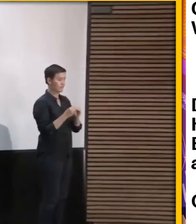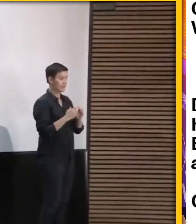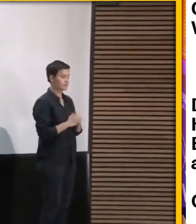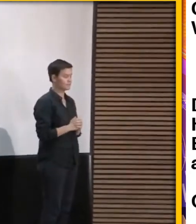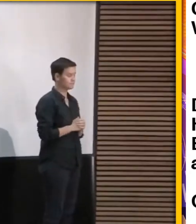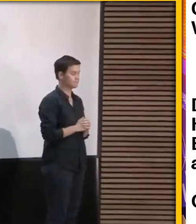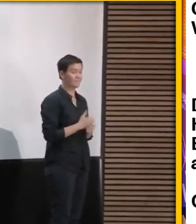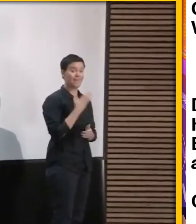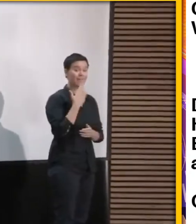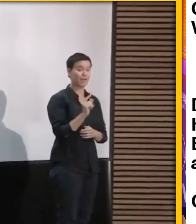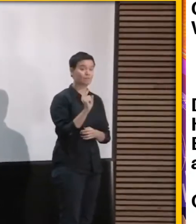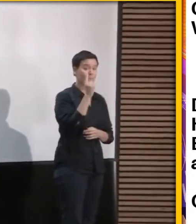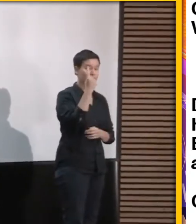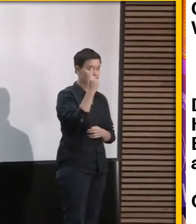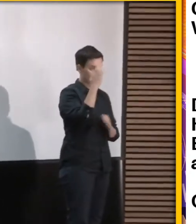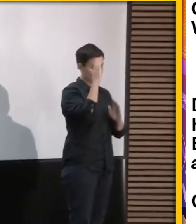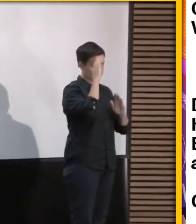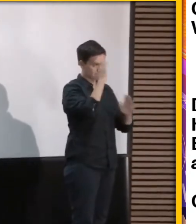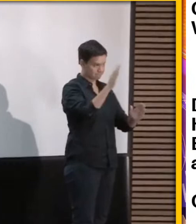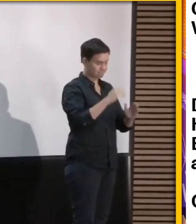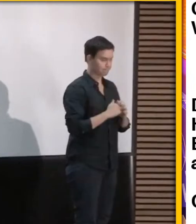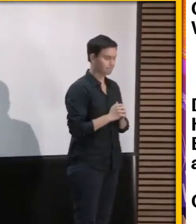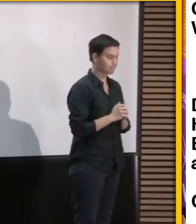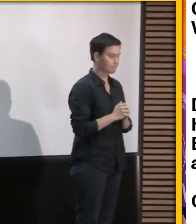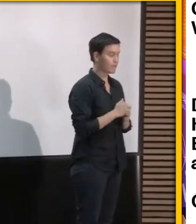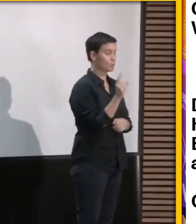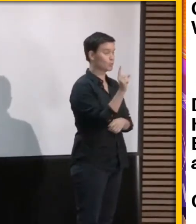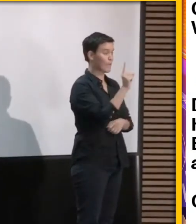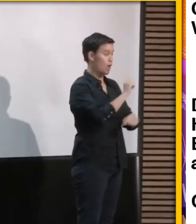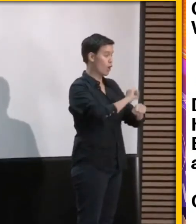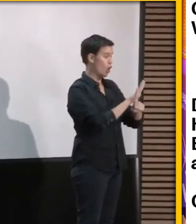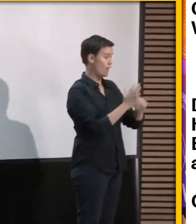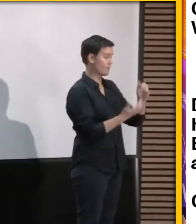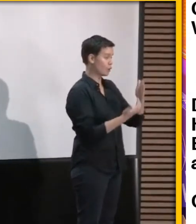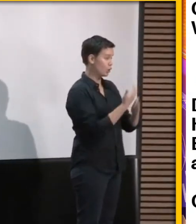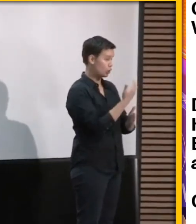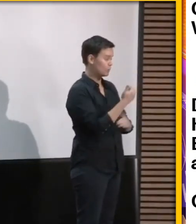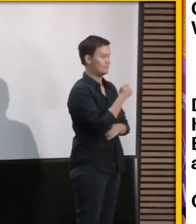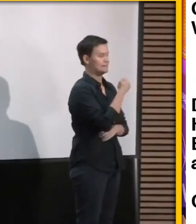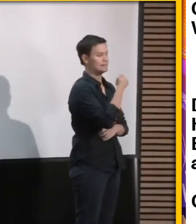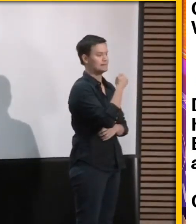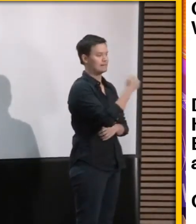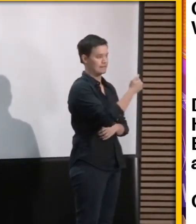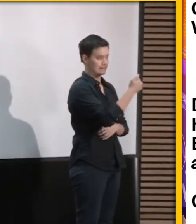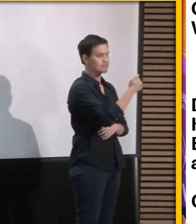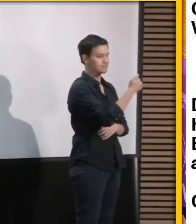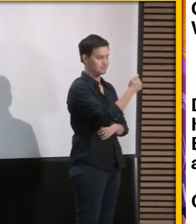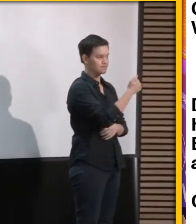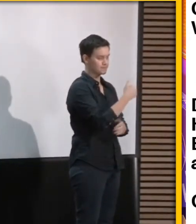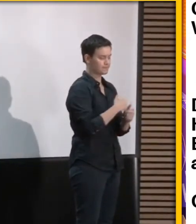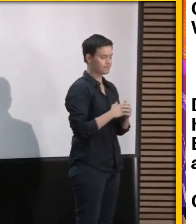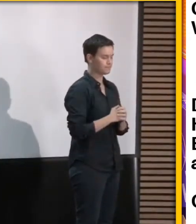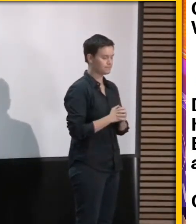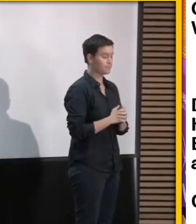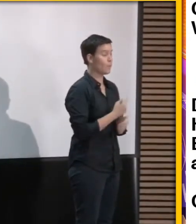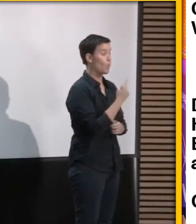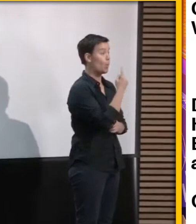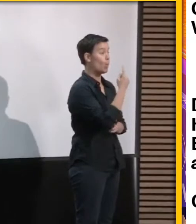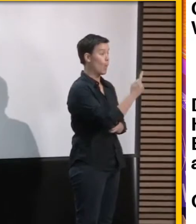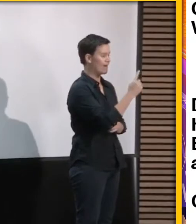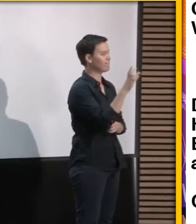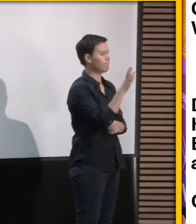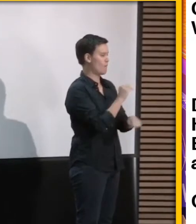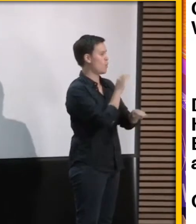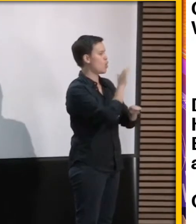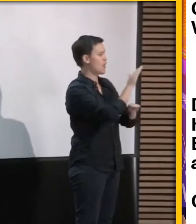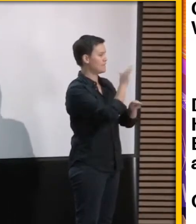koutou katoa. So there are 6 new cases of COVID-19 to report in Aotearoa, New Zealand today. One case is an